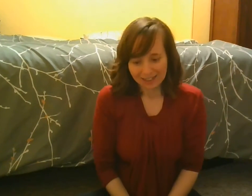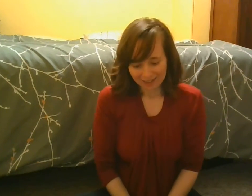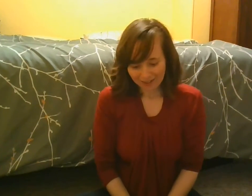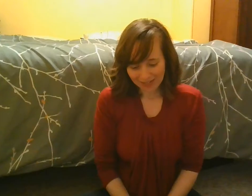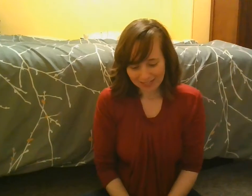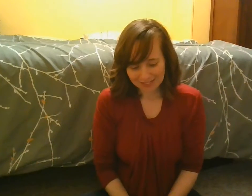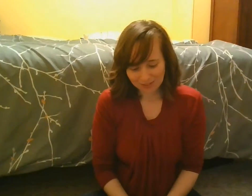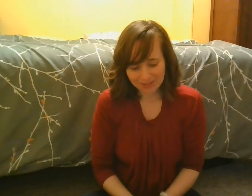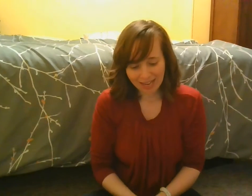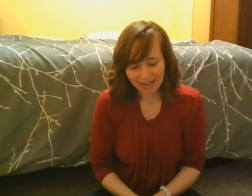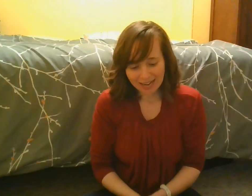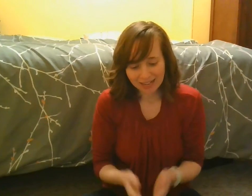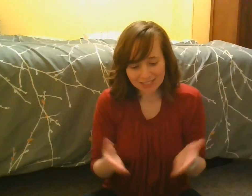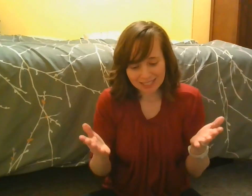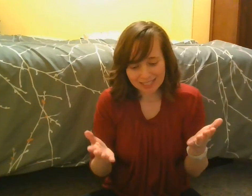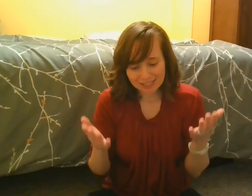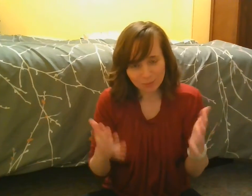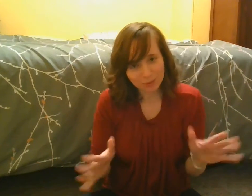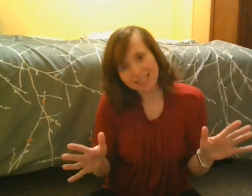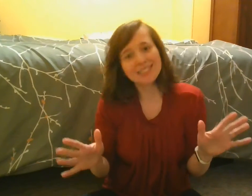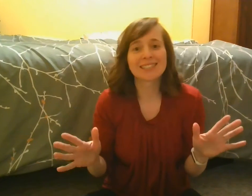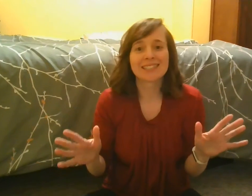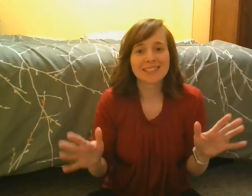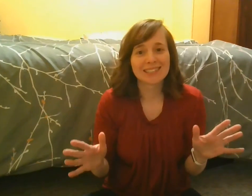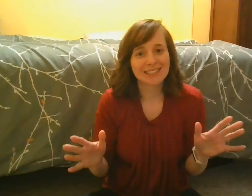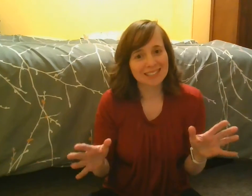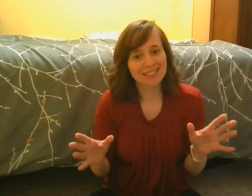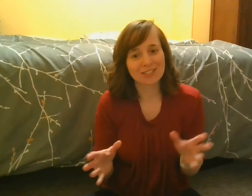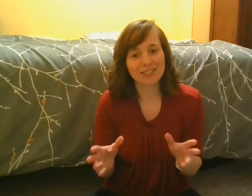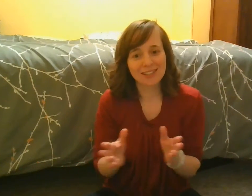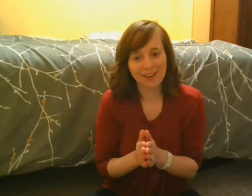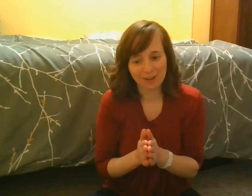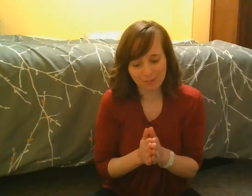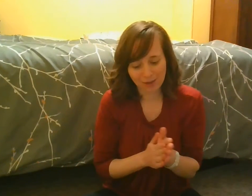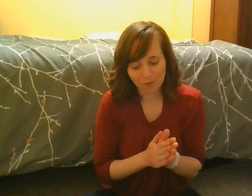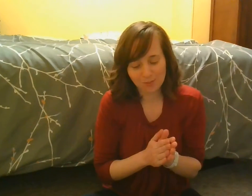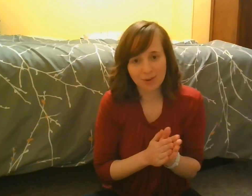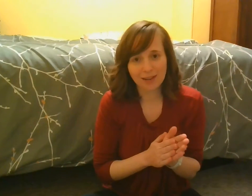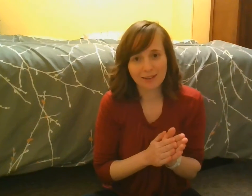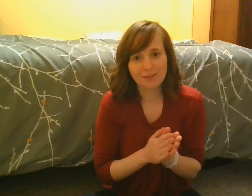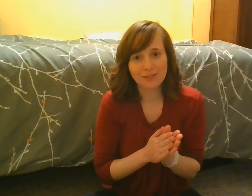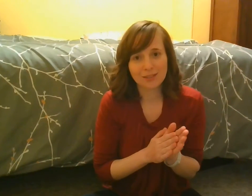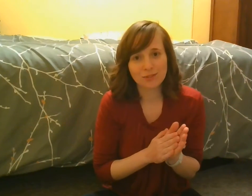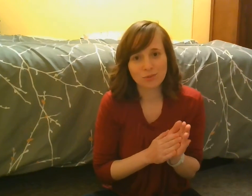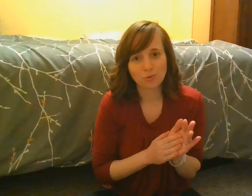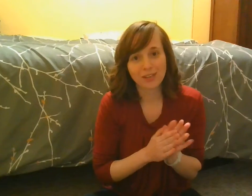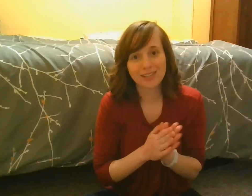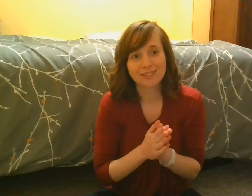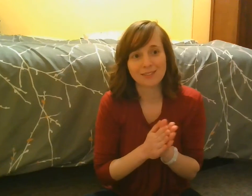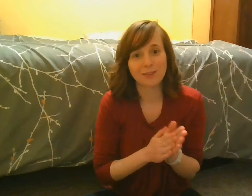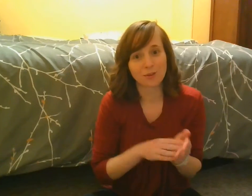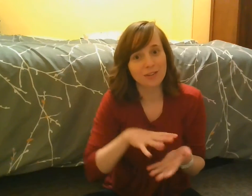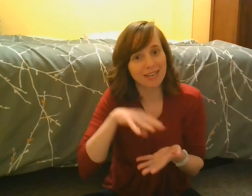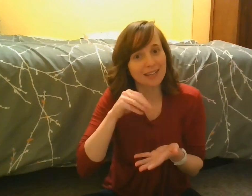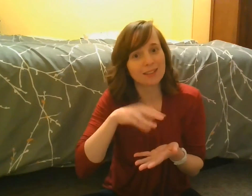All right, so that actually completes this session. I hope you have enjoyed learning a little